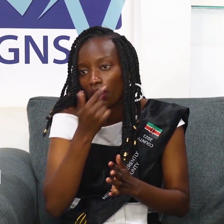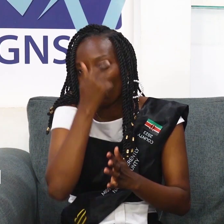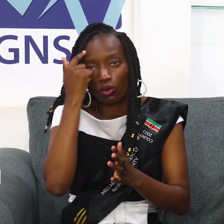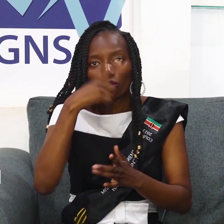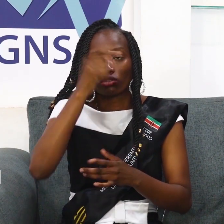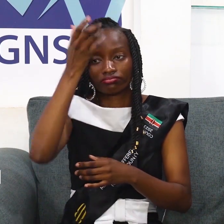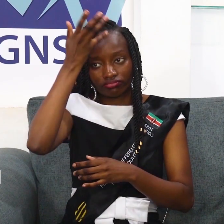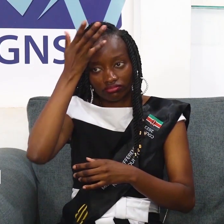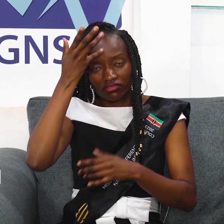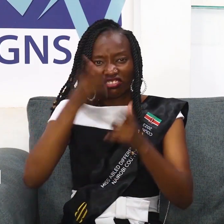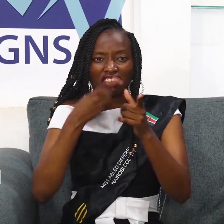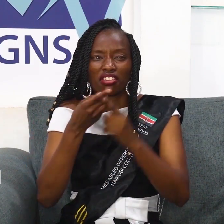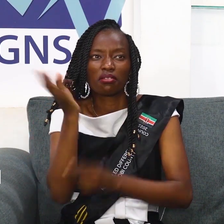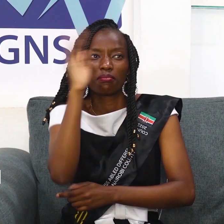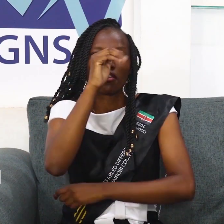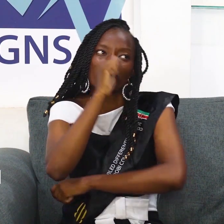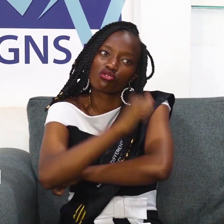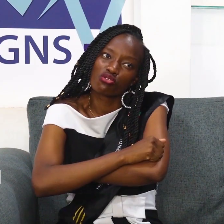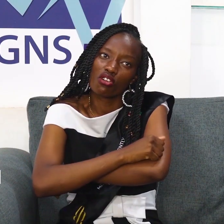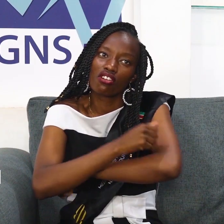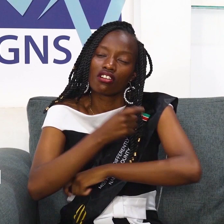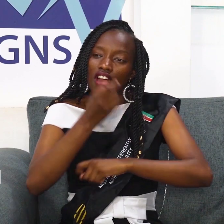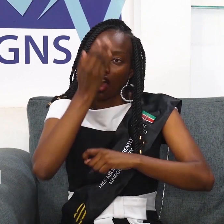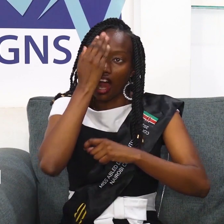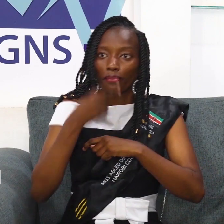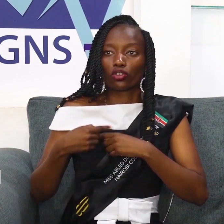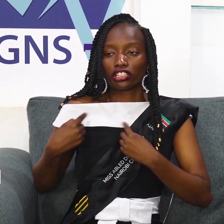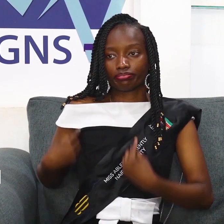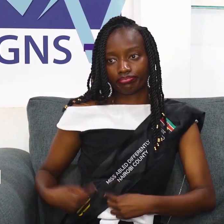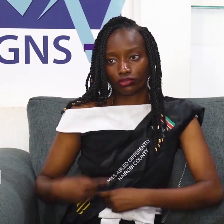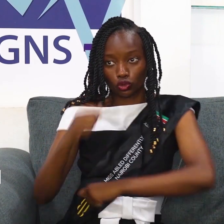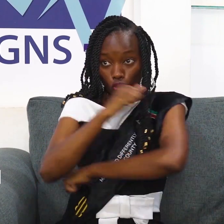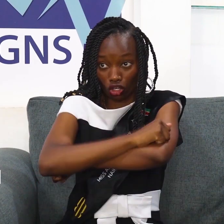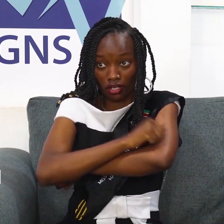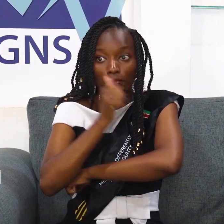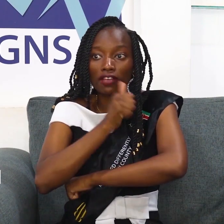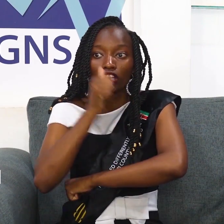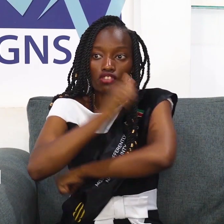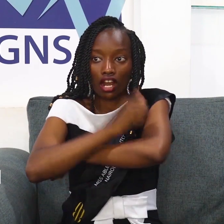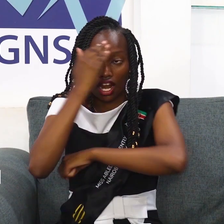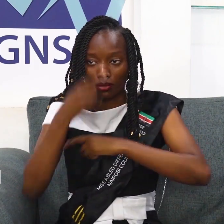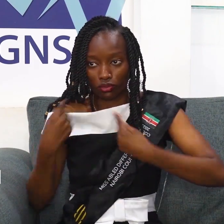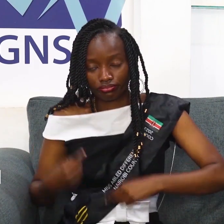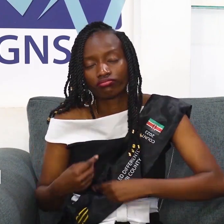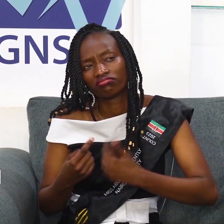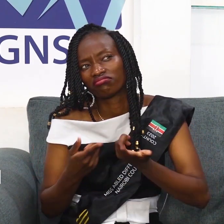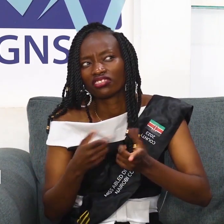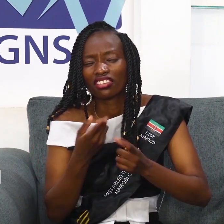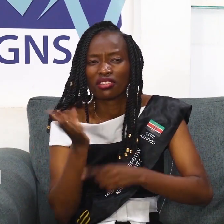problem, because when I even went back to school, I was really